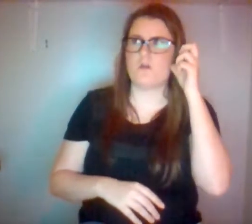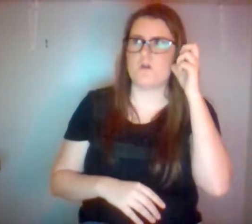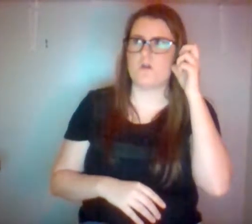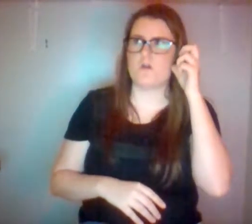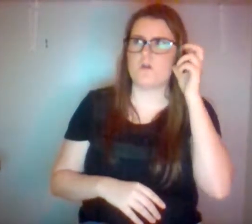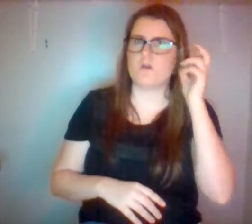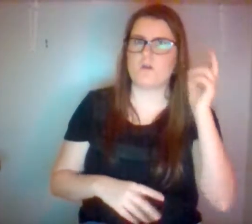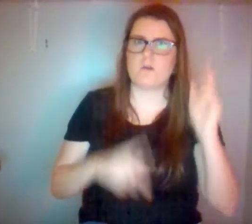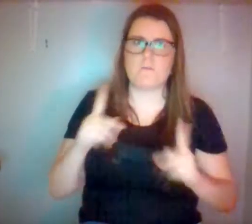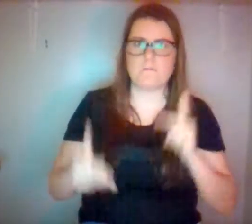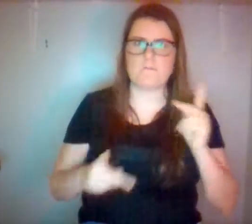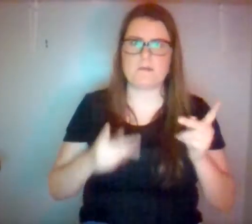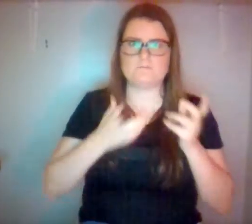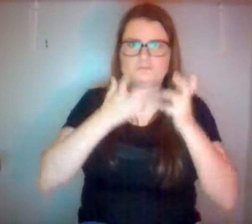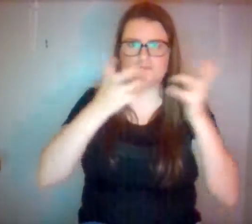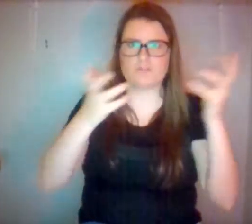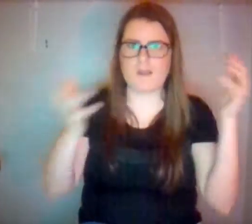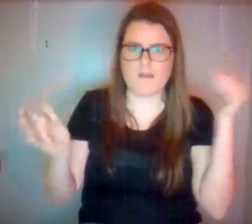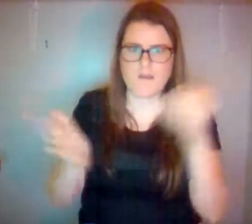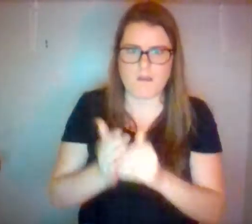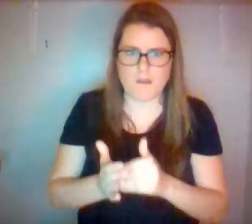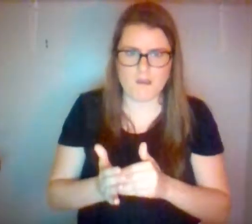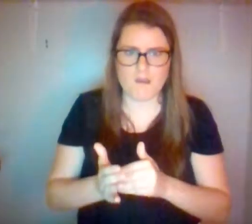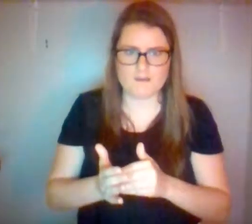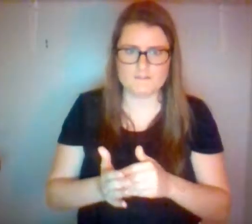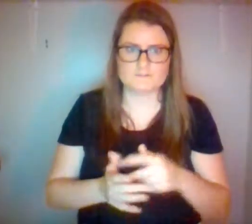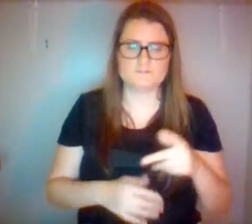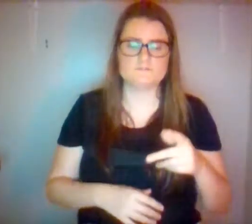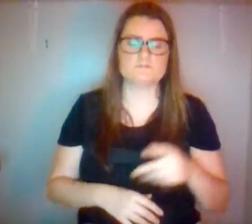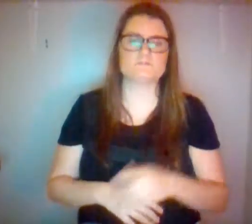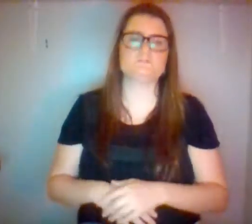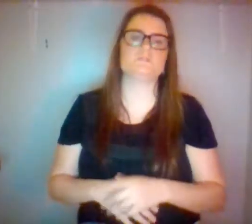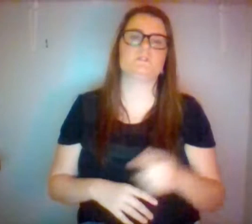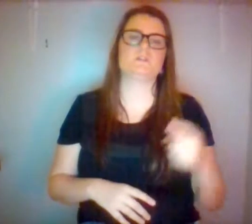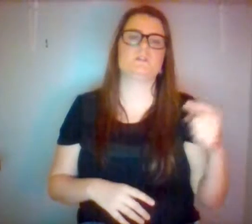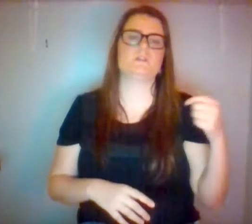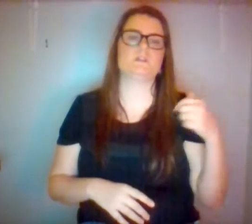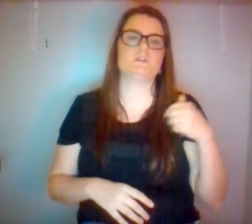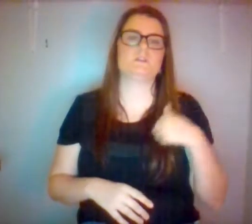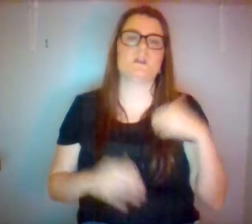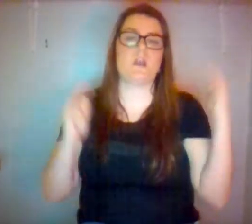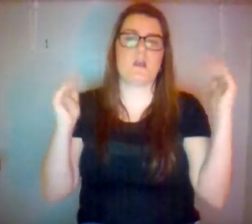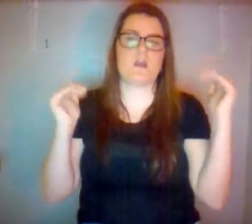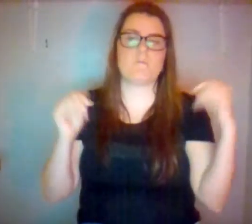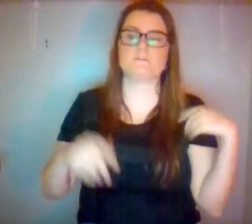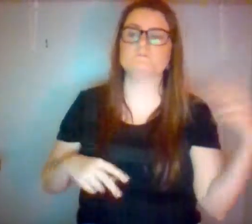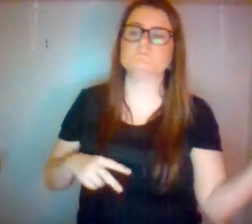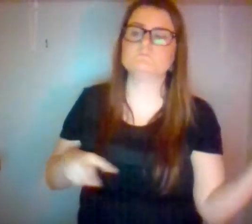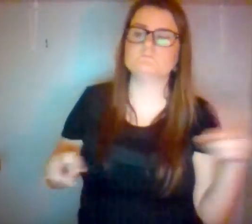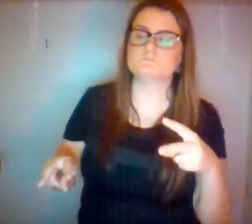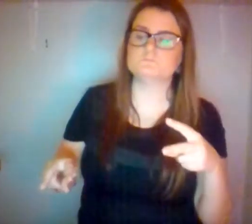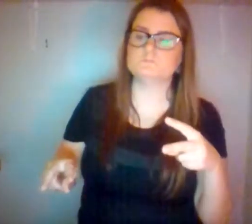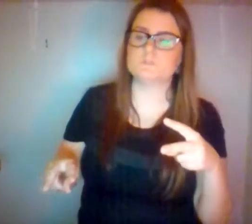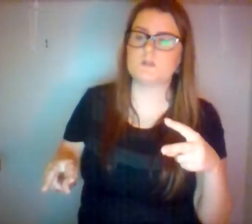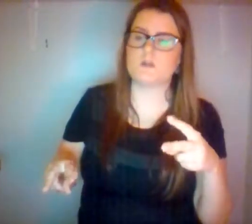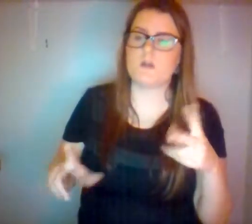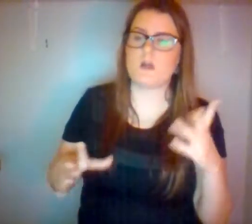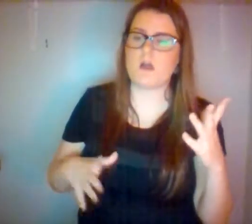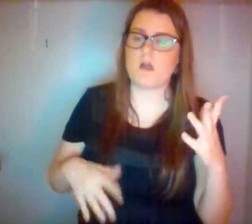window, expecting to see Jesus surrounded by another crowd of angry people. What he saw made his heart turn cold.